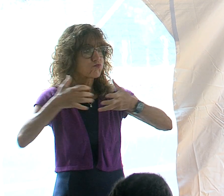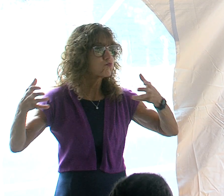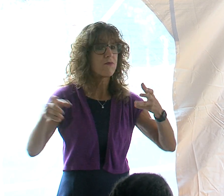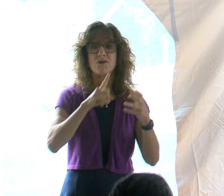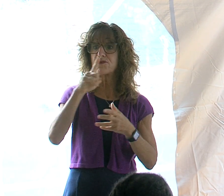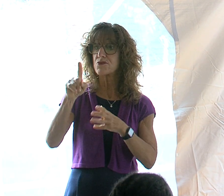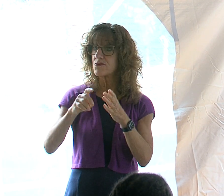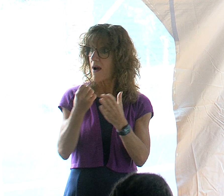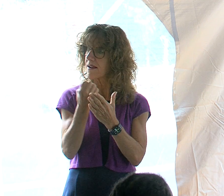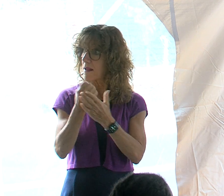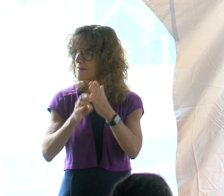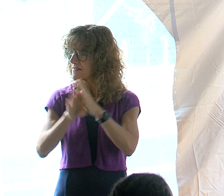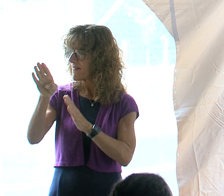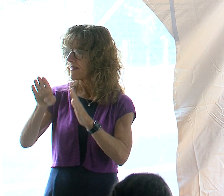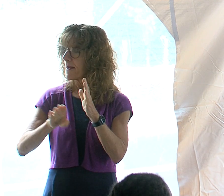economic development